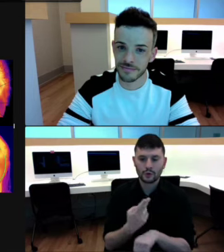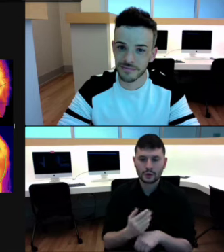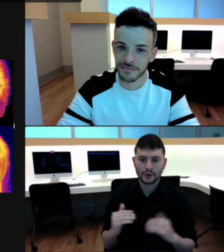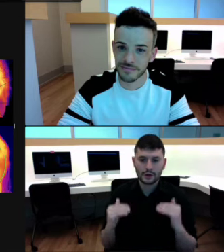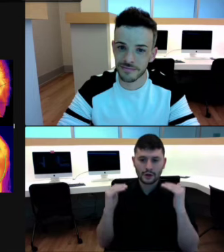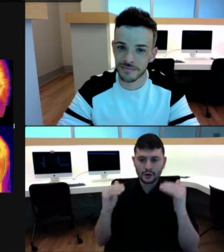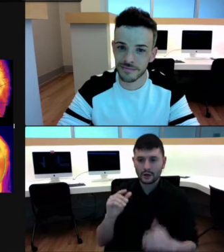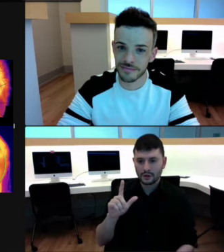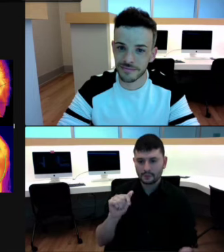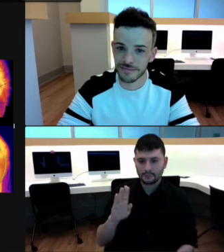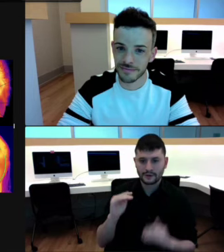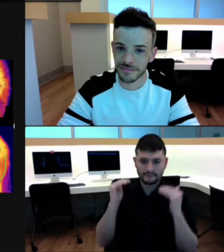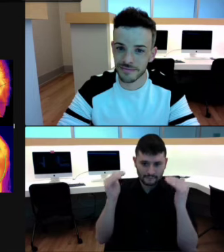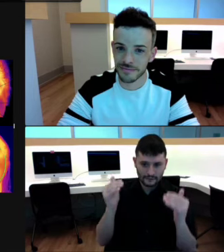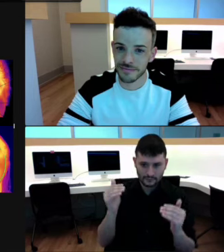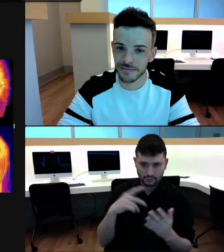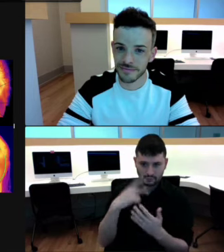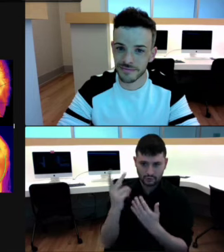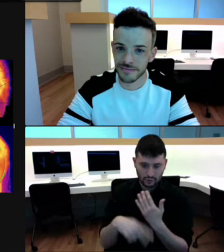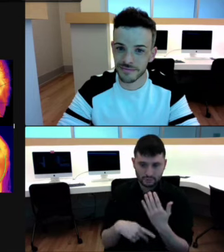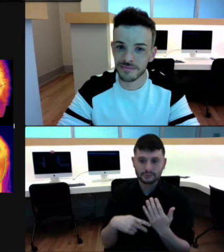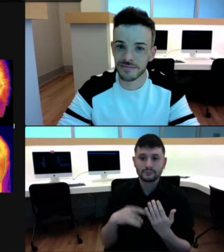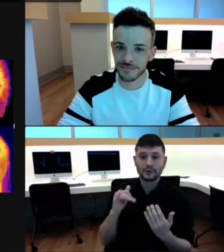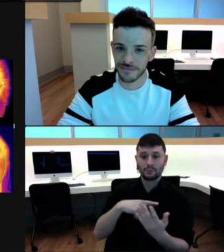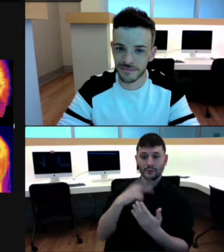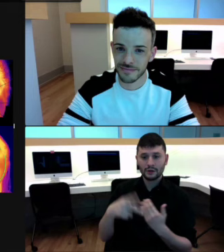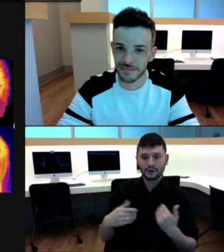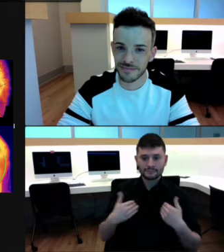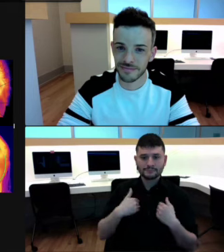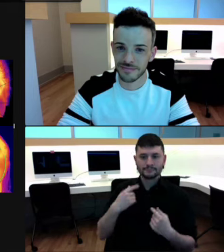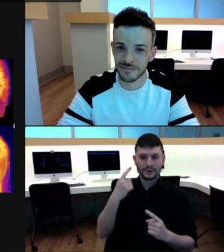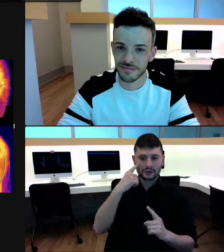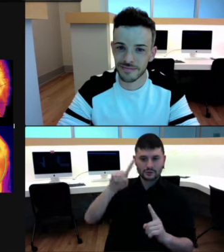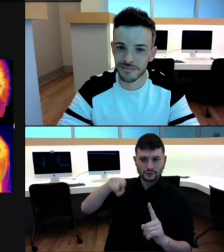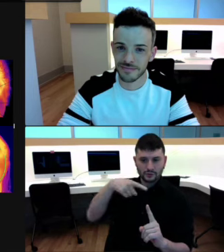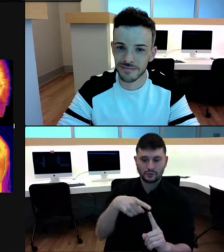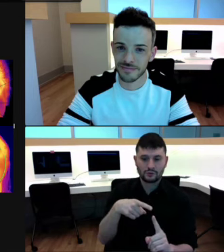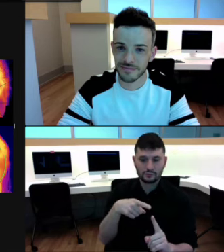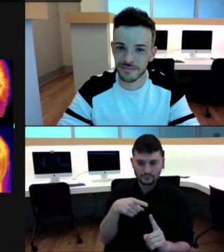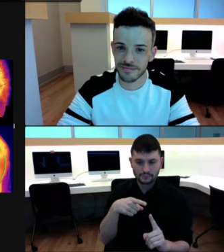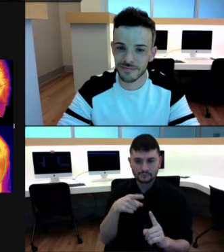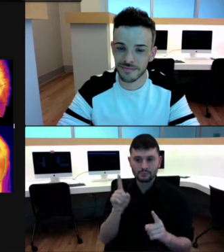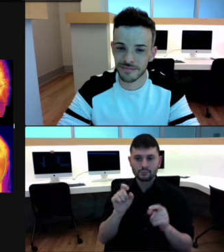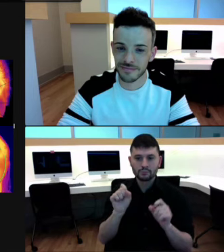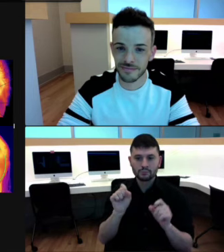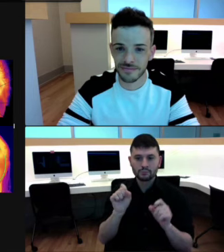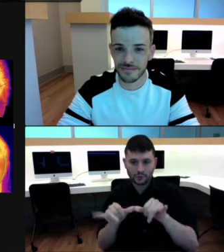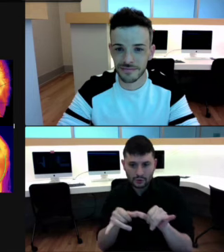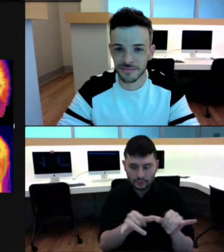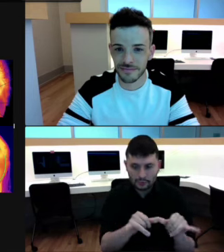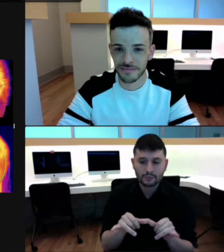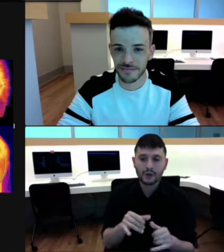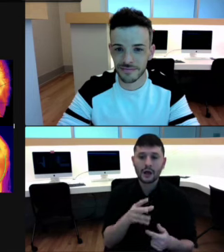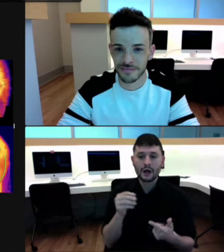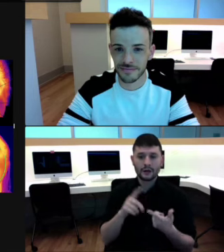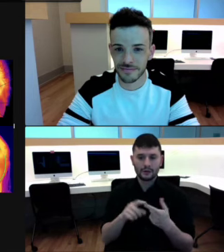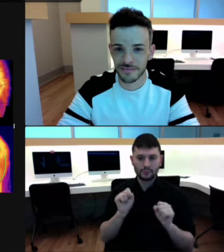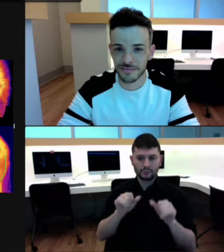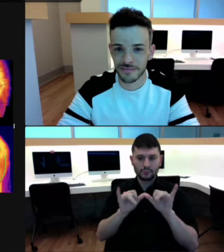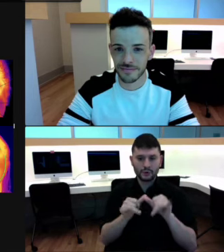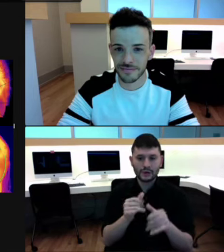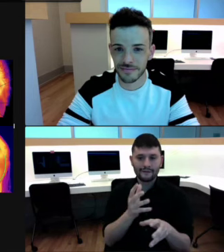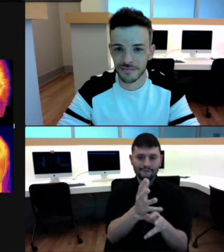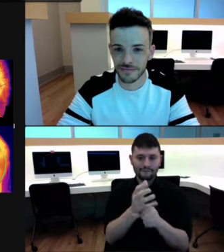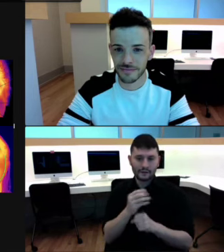The metrics we're using are through LabVanced, which is an online research platform. And it's looking